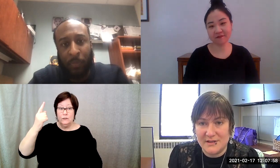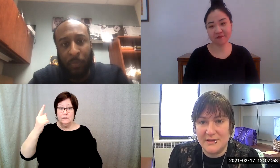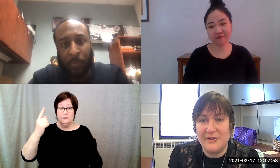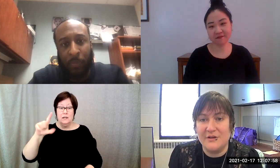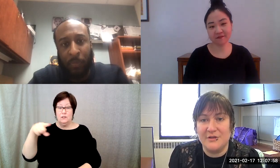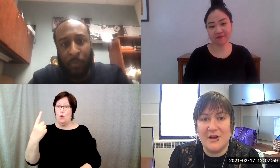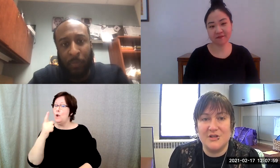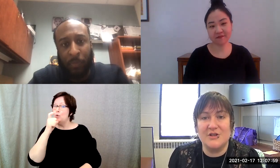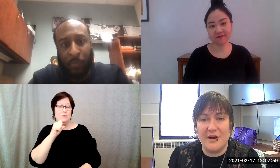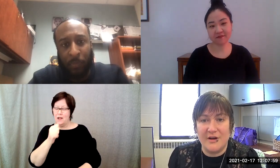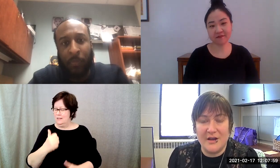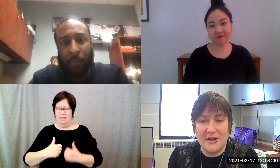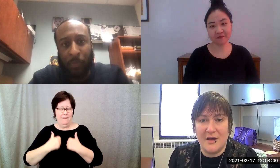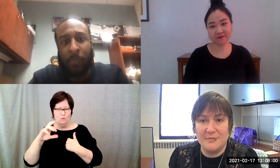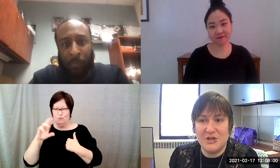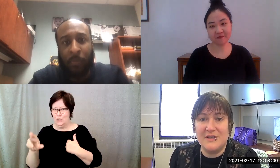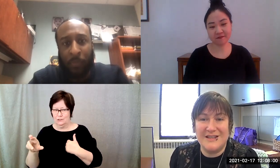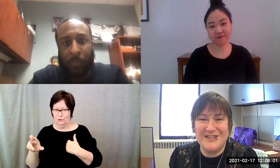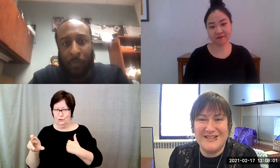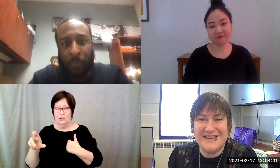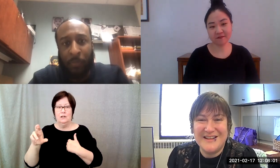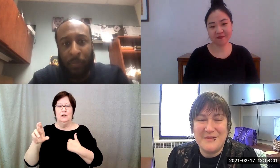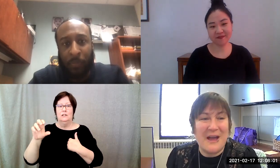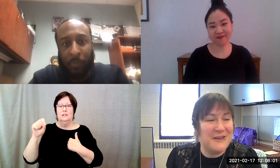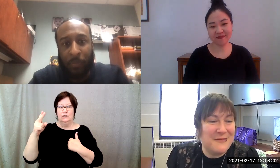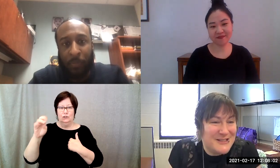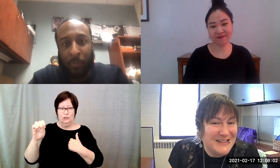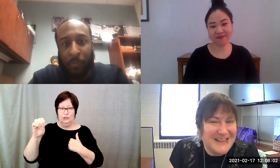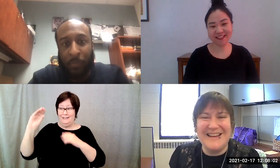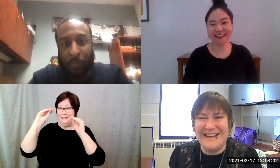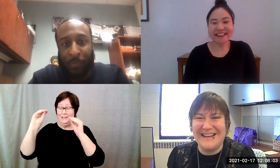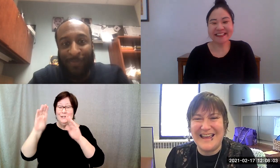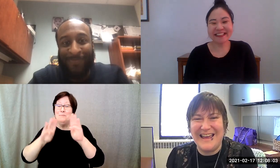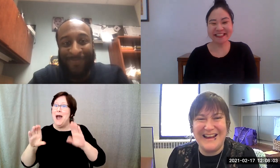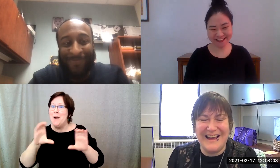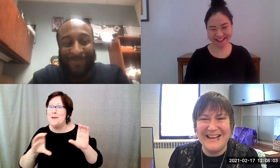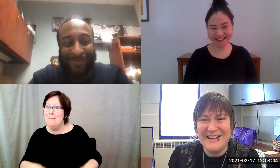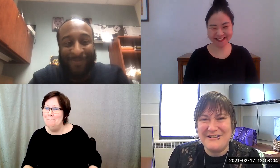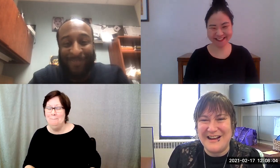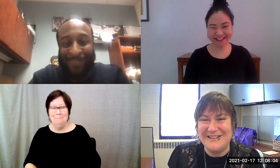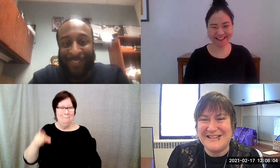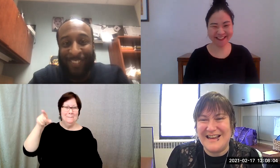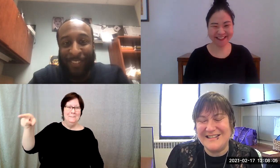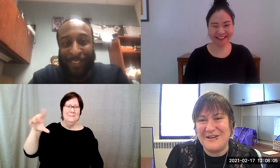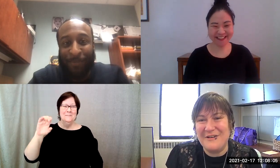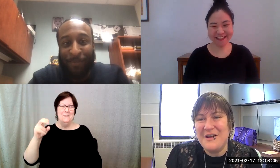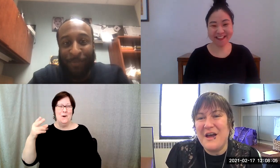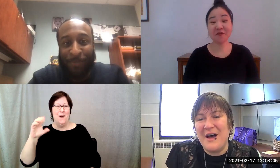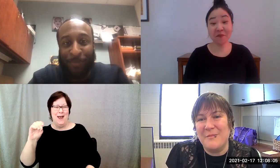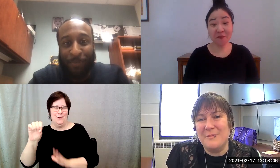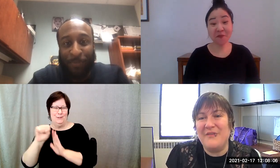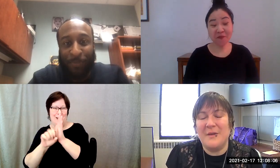one who doesn't live here in the Rochester area. She teaches biochemistry at Ohio State.